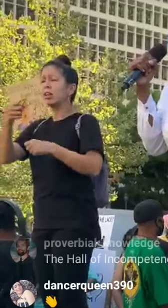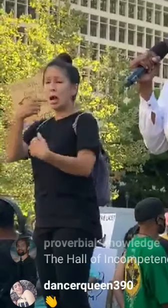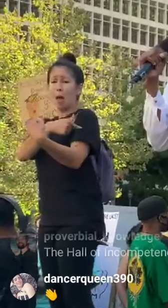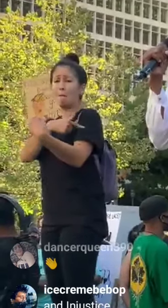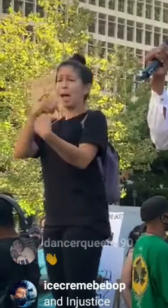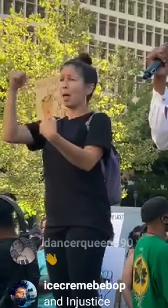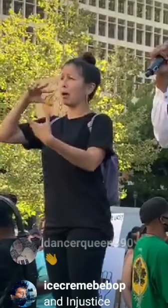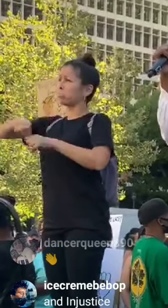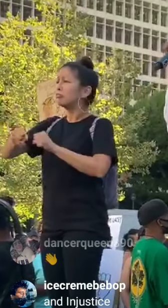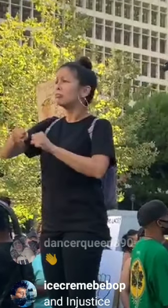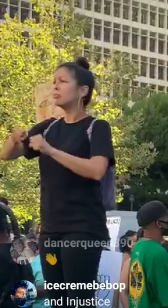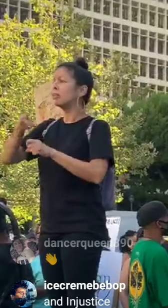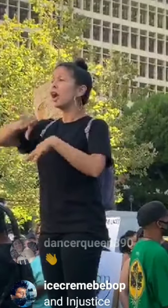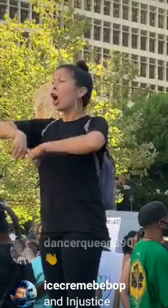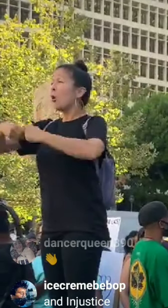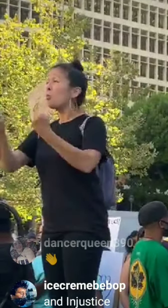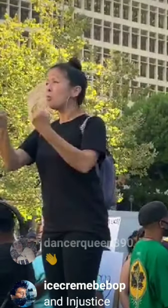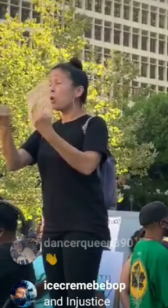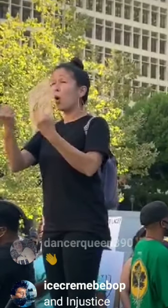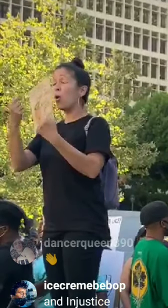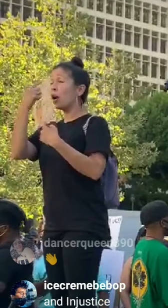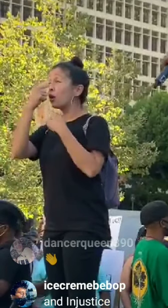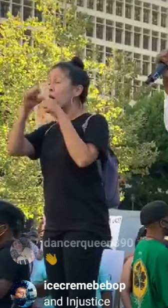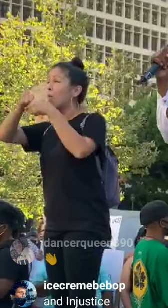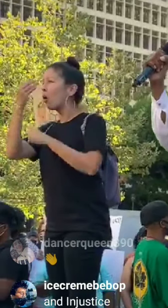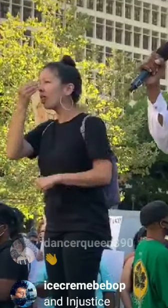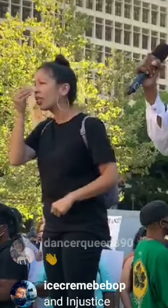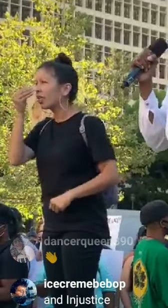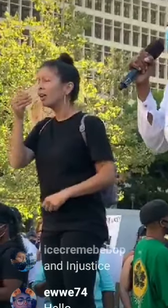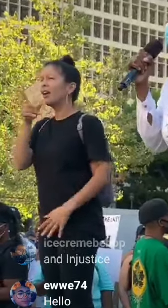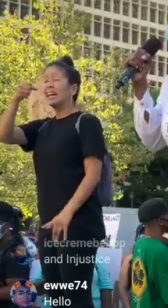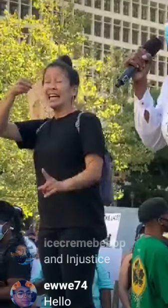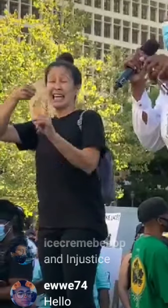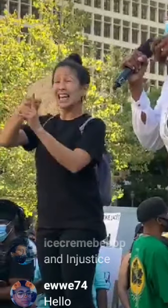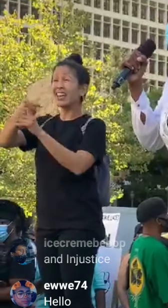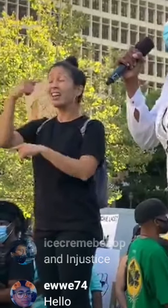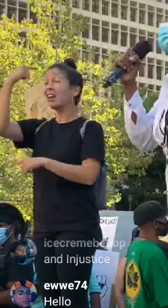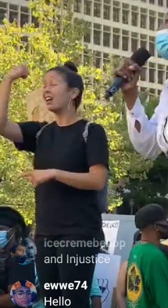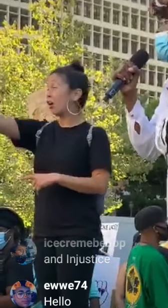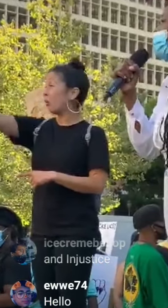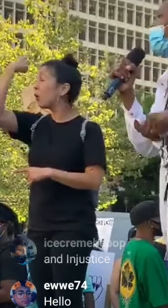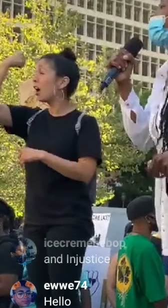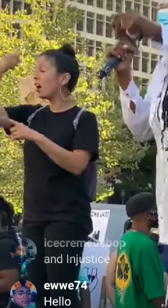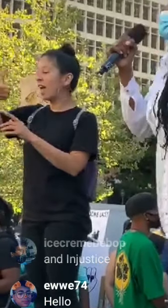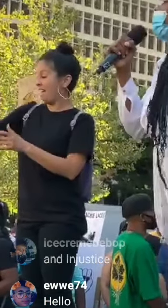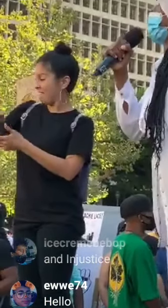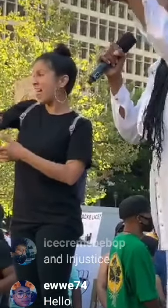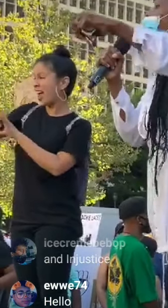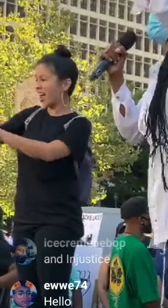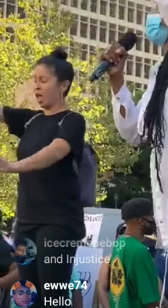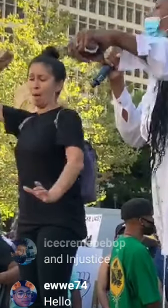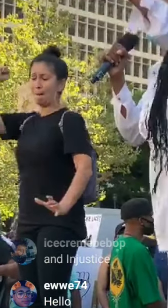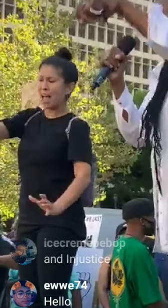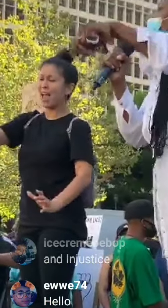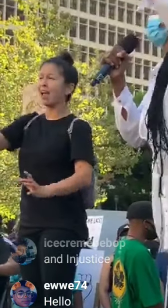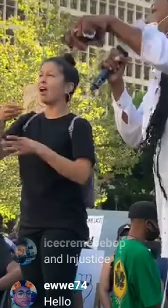the muscle in his back. They broke the cartilage on his nose. They hit him so hard in his forehead with a flashlight that